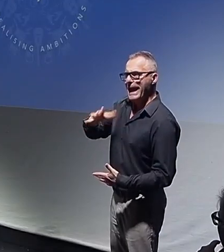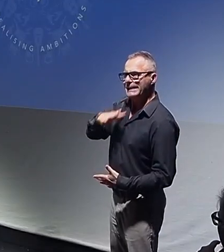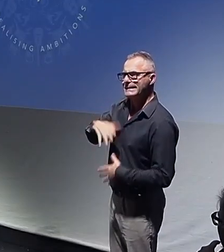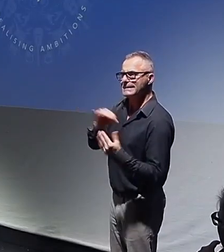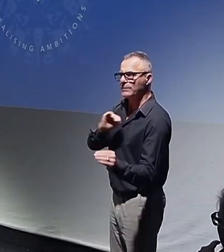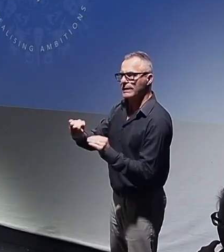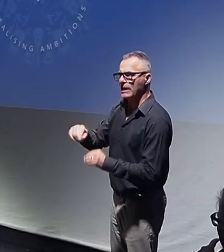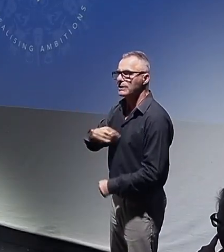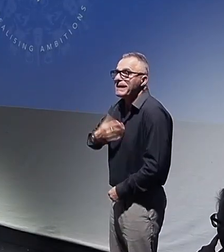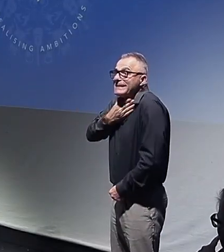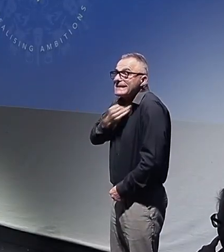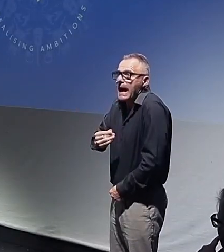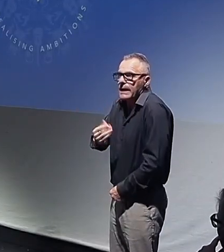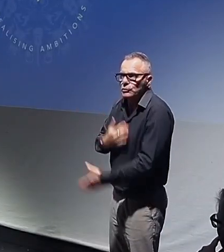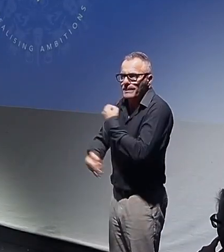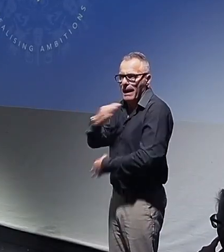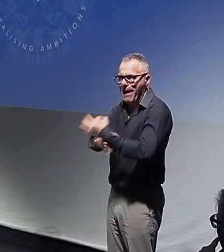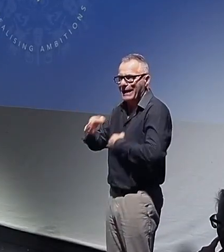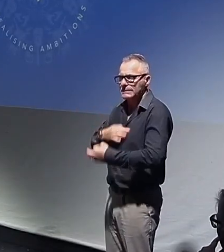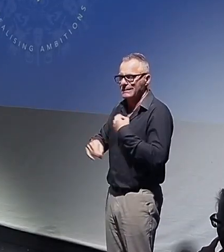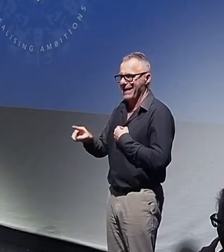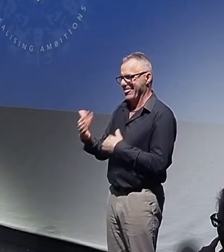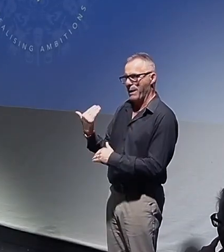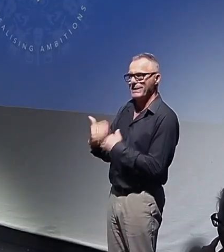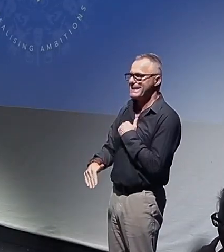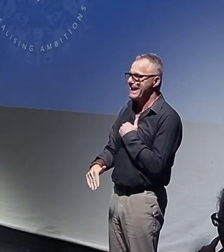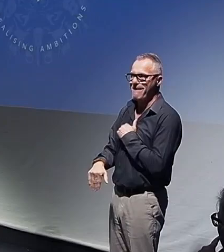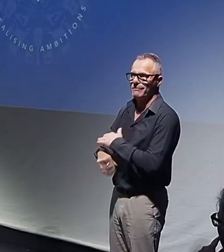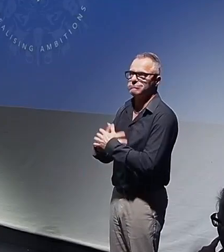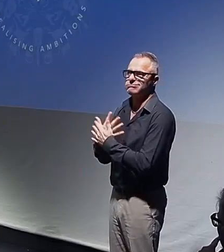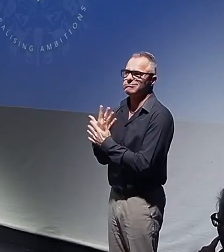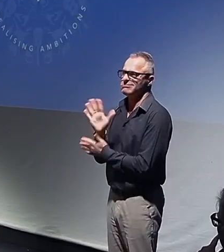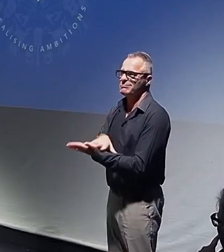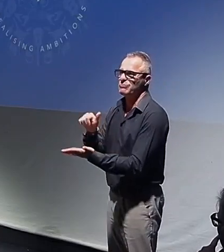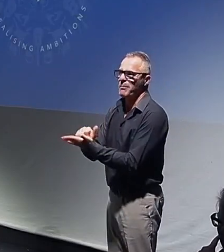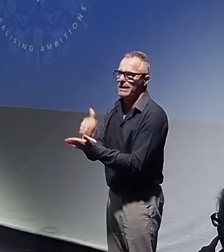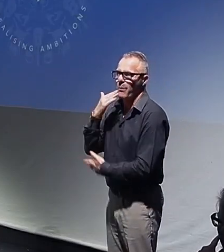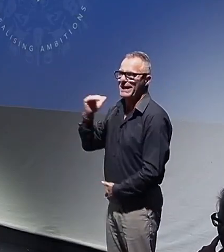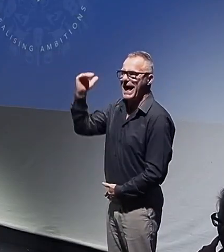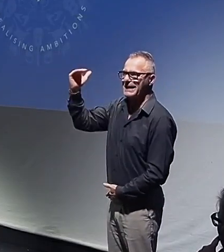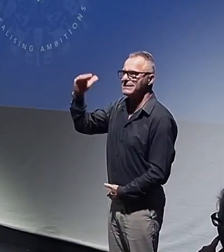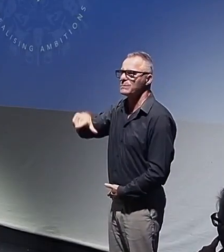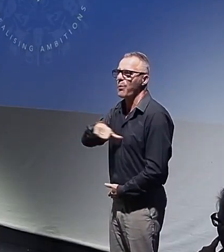my desire to be an actor would never come to fruition properly as an adult because